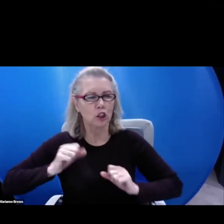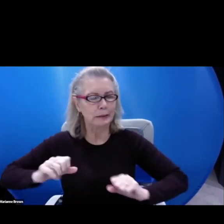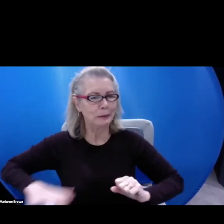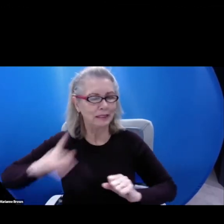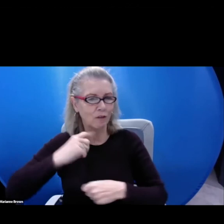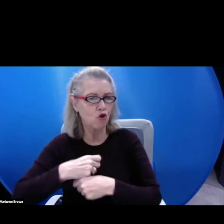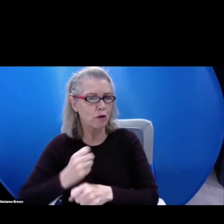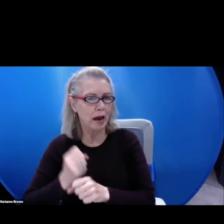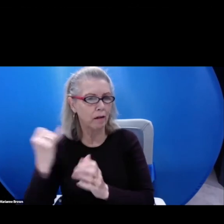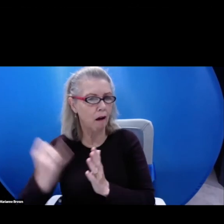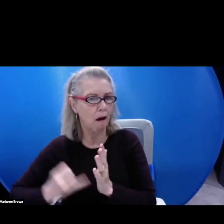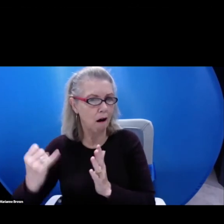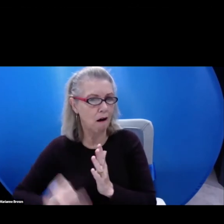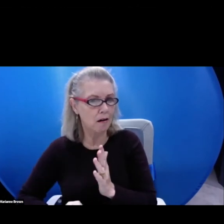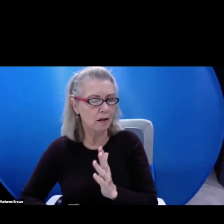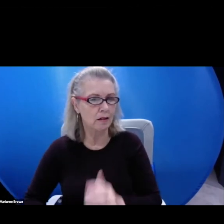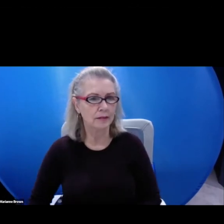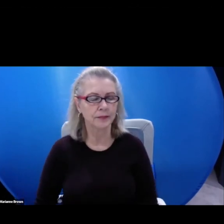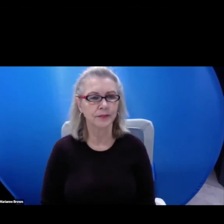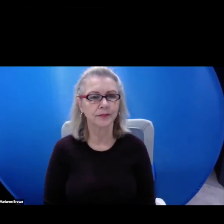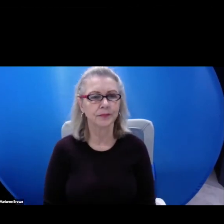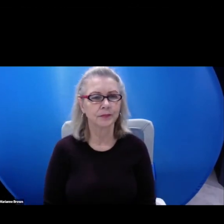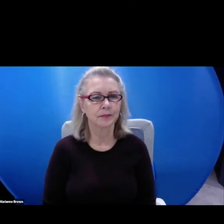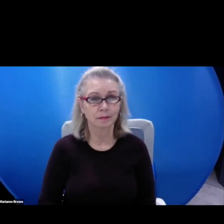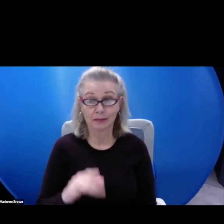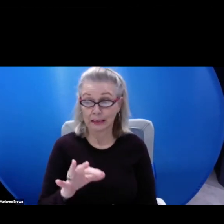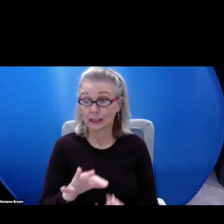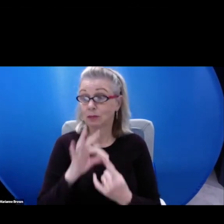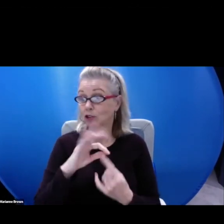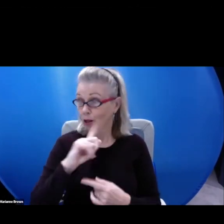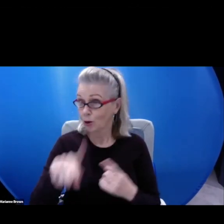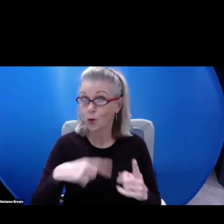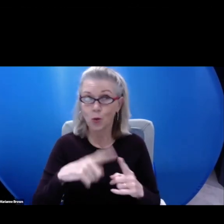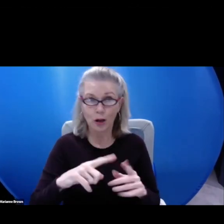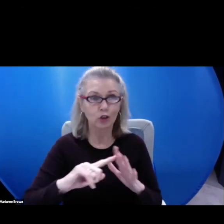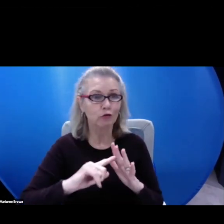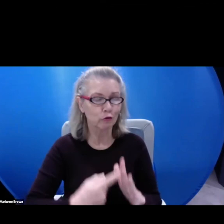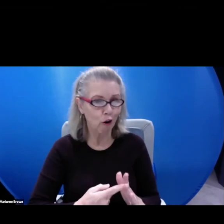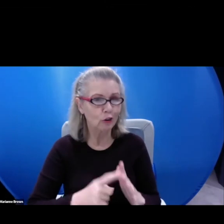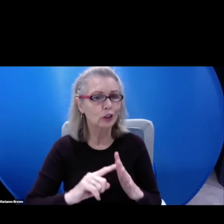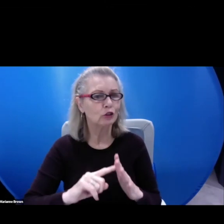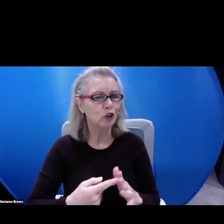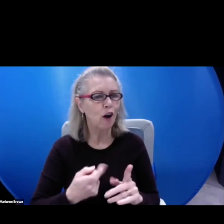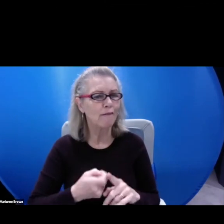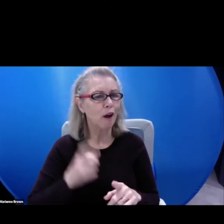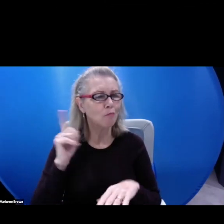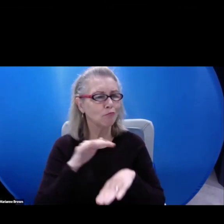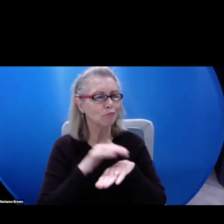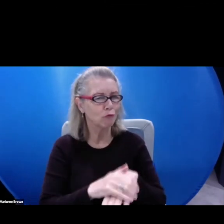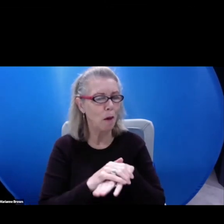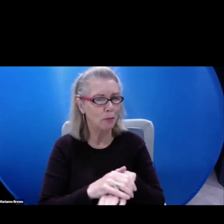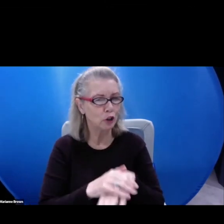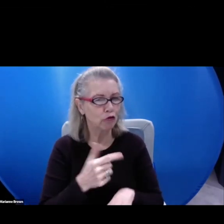The situation was in the, especially when it started from the Great Britain, and where